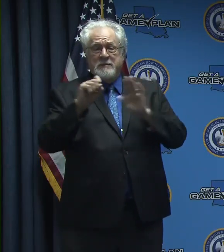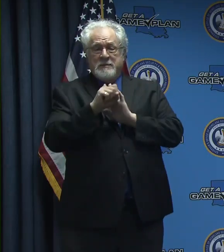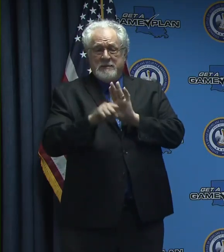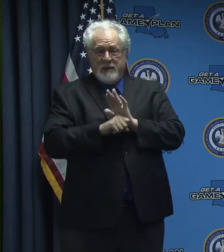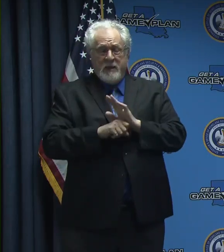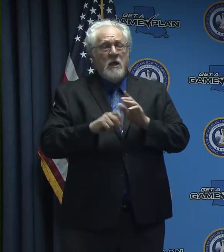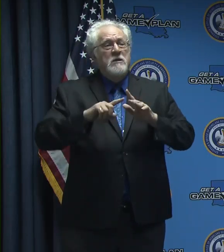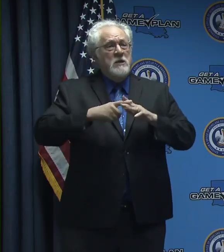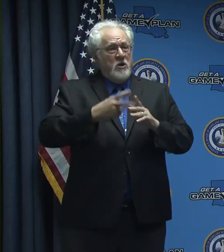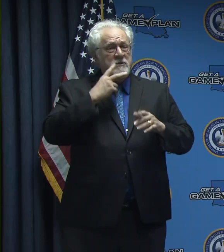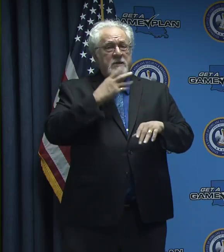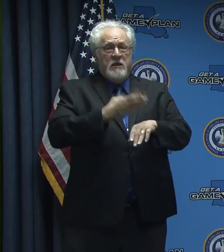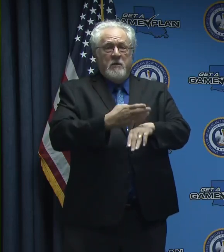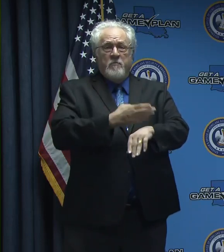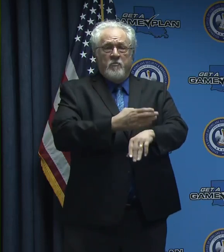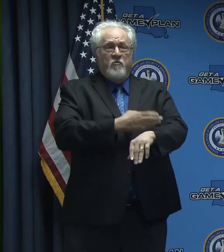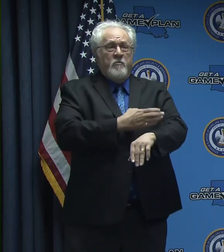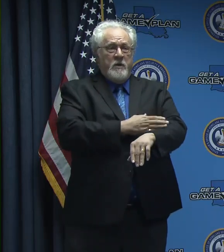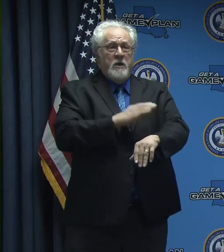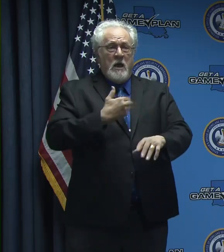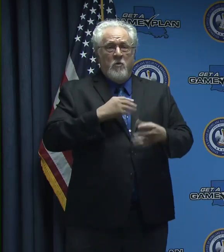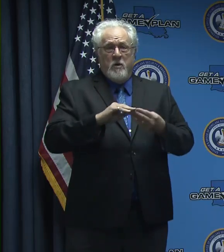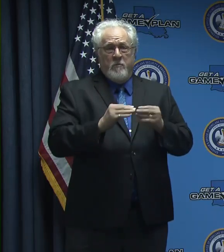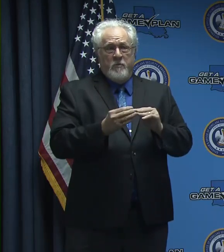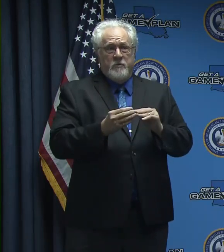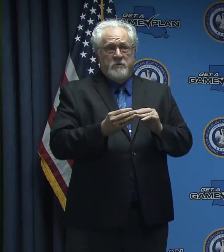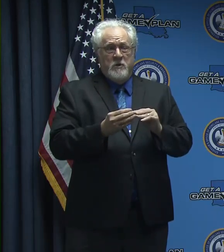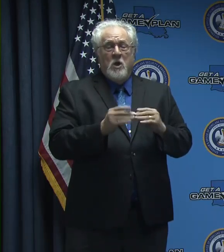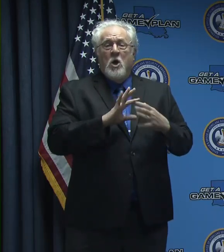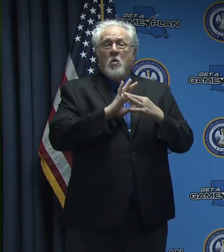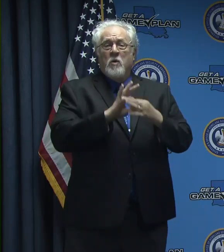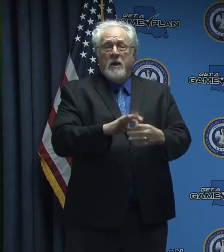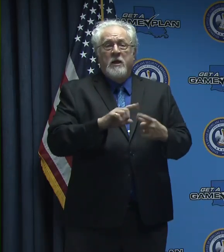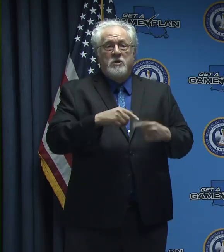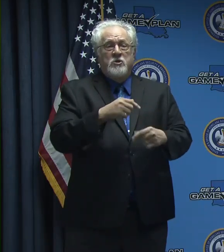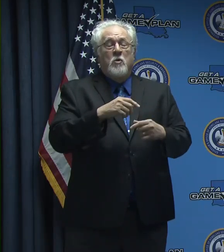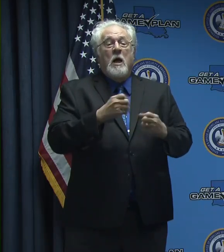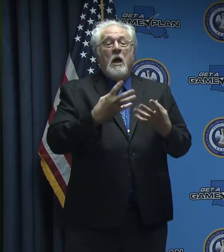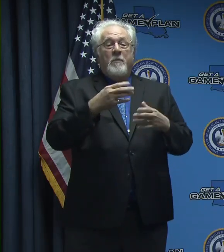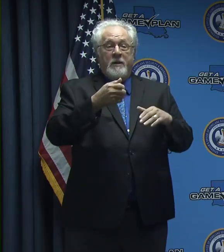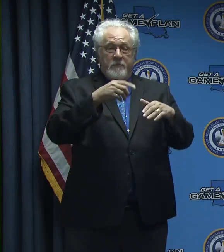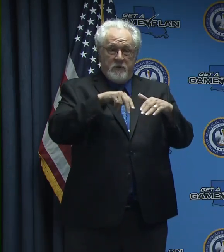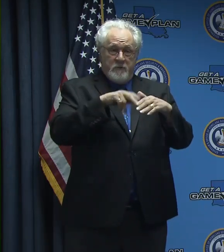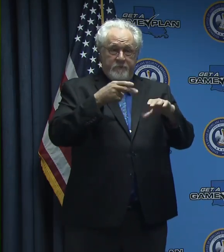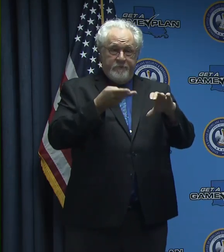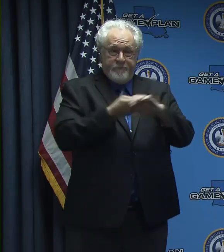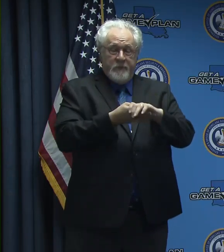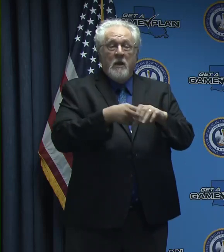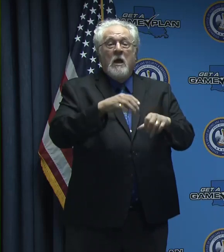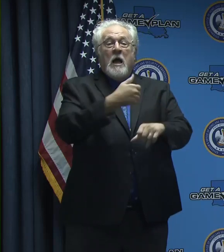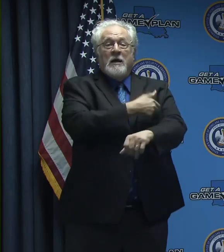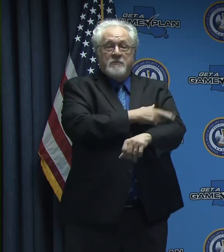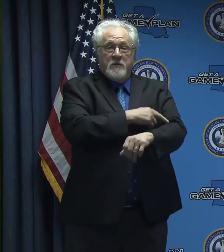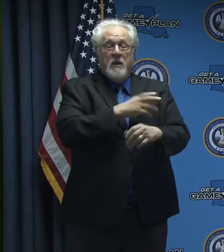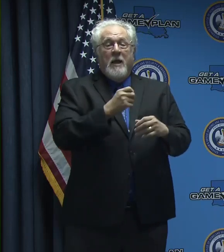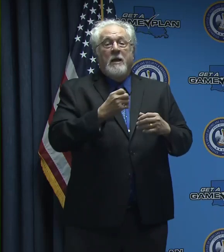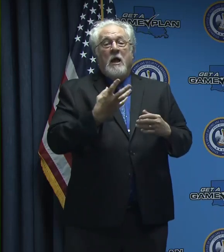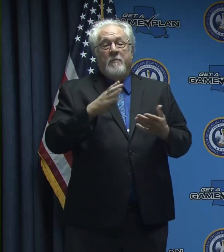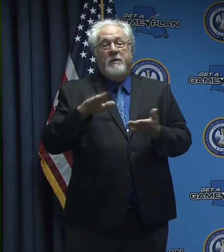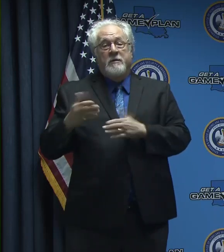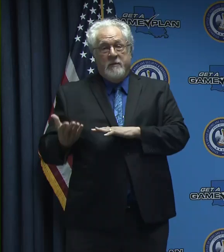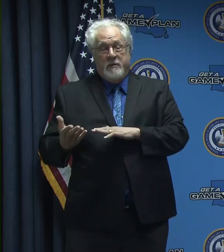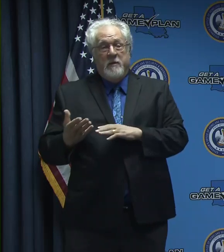see improvements in our numbers related principally to hospitalizations and deaths. And